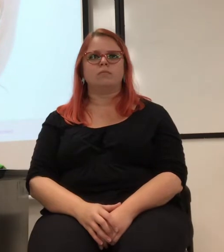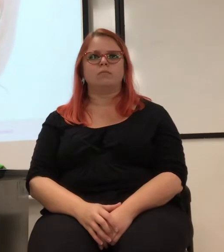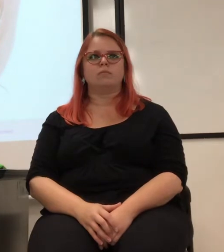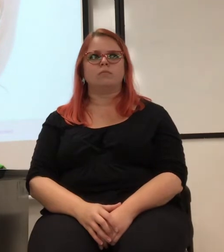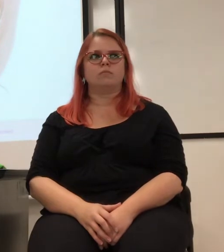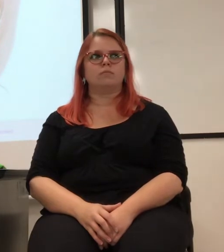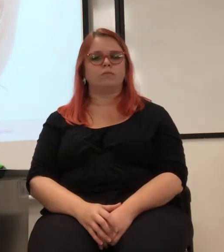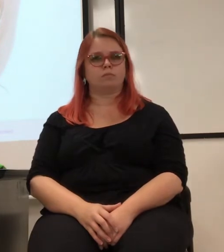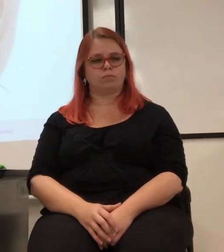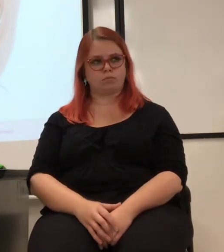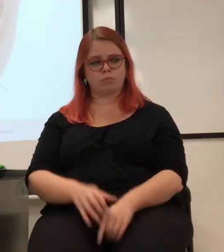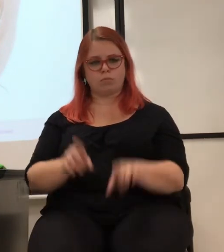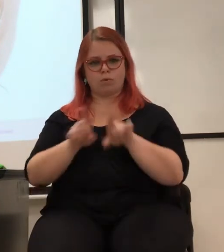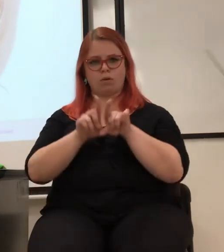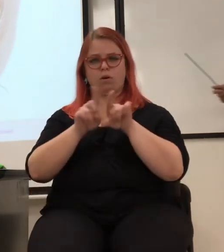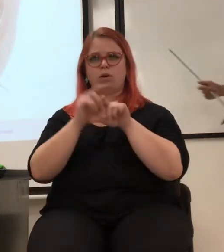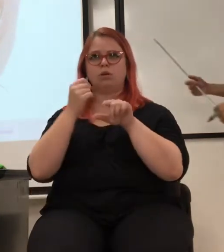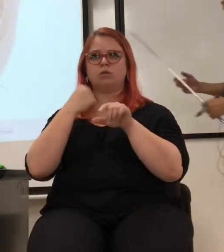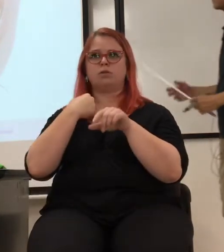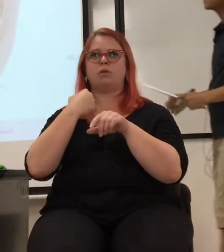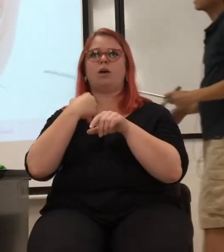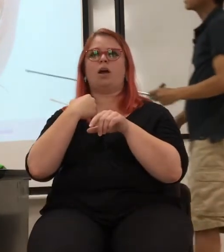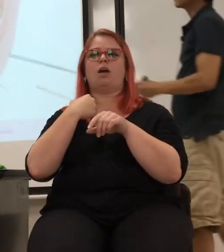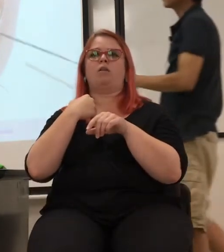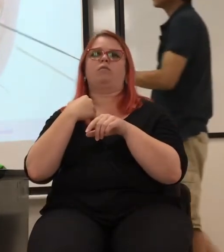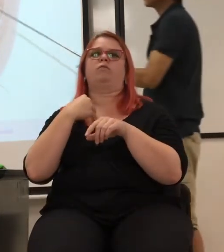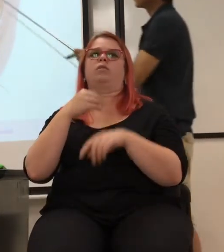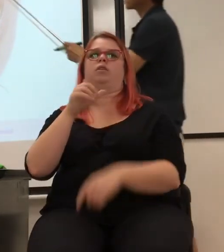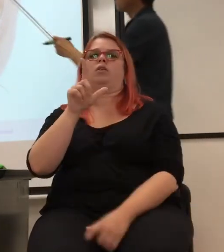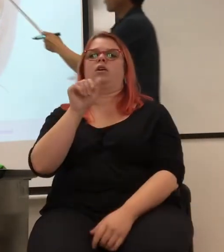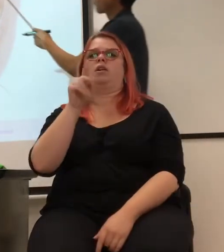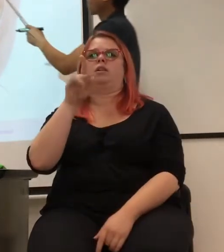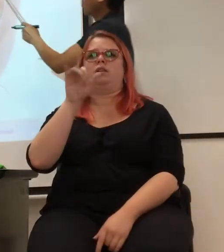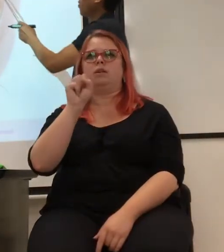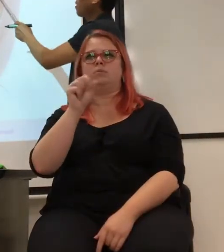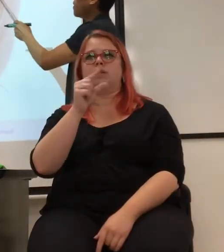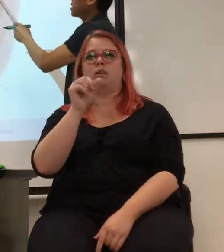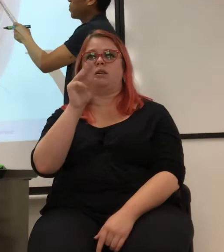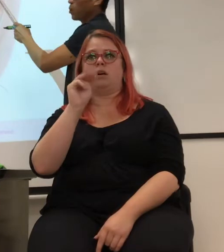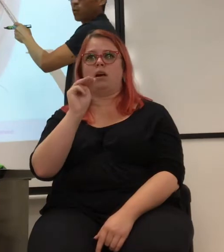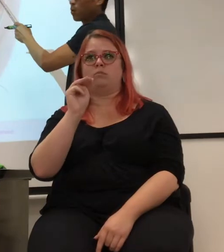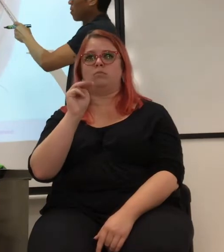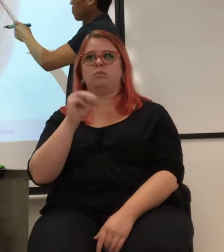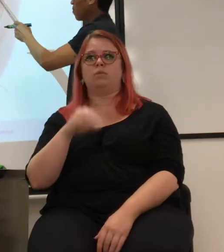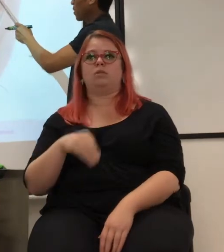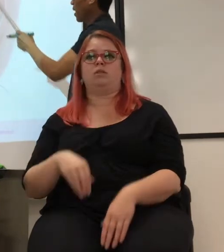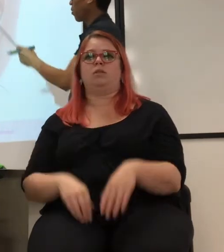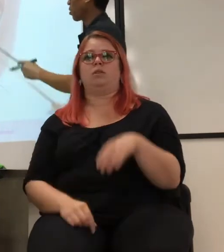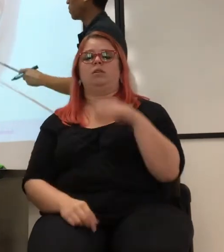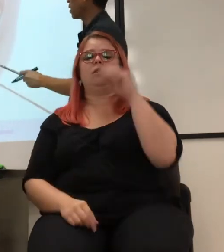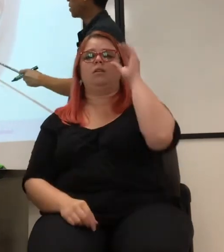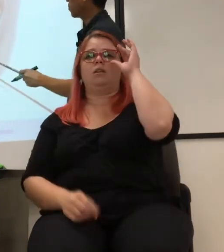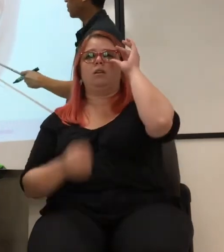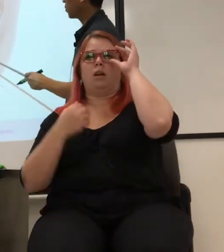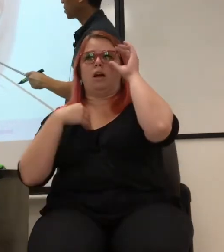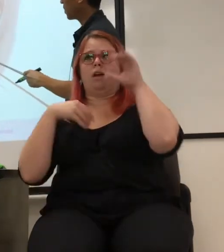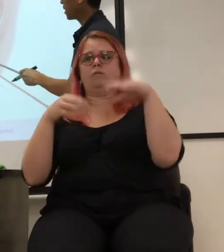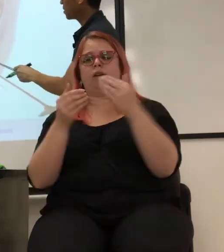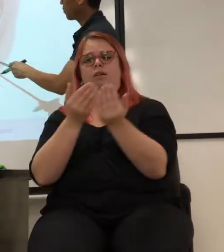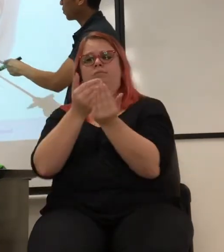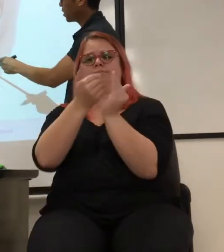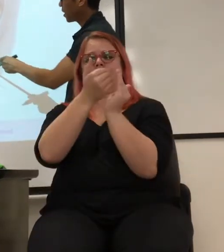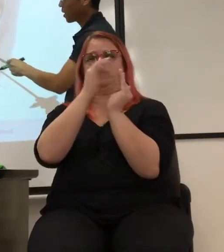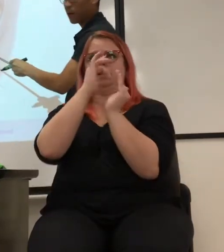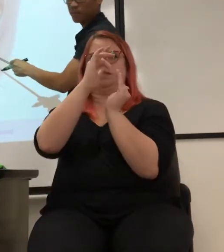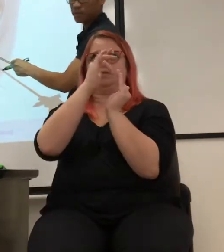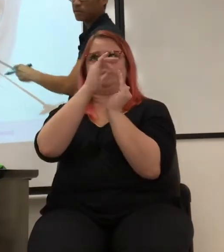You do have a space between your lips and gums. That's called the oral vestibule, okay? Or it could be between the